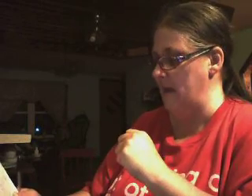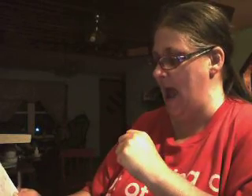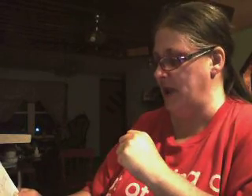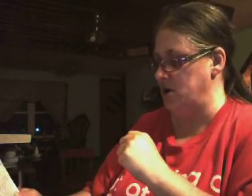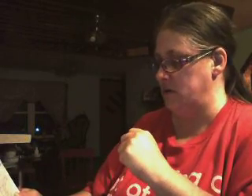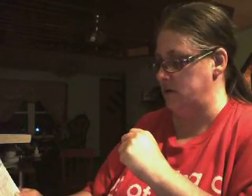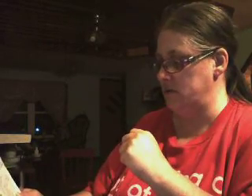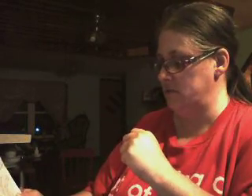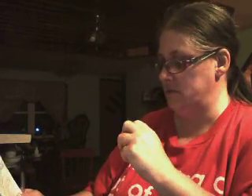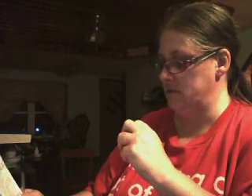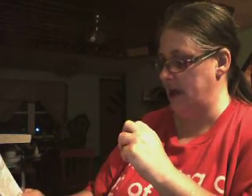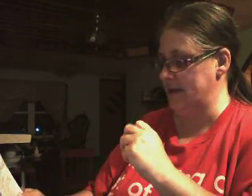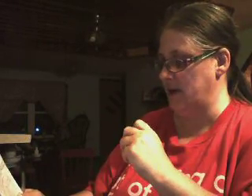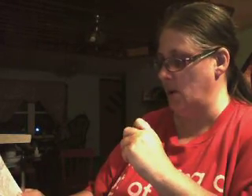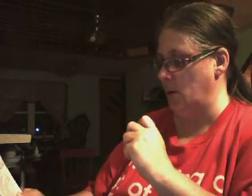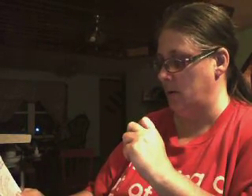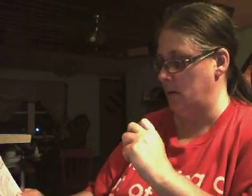It matches. That's cool.